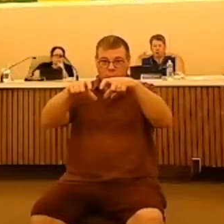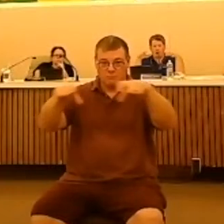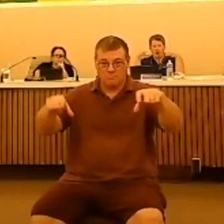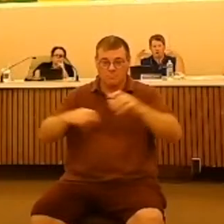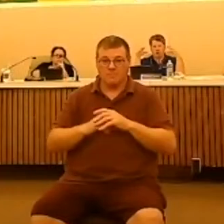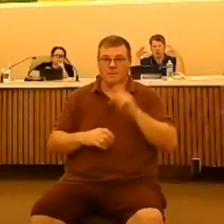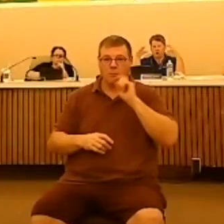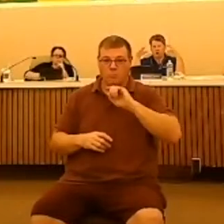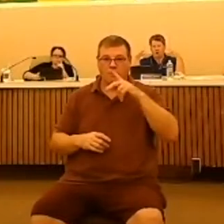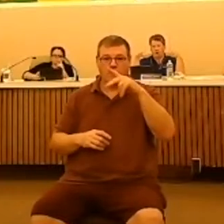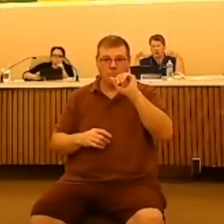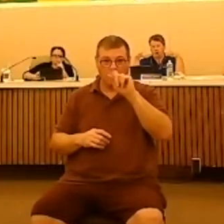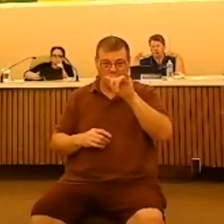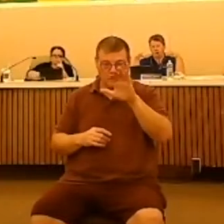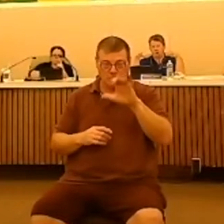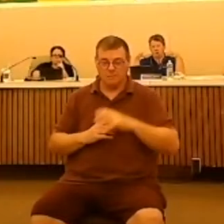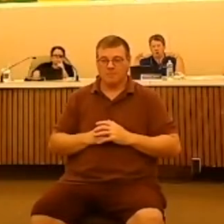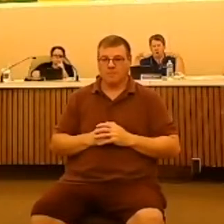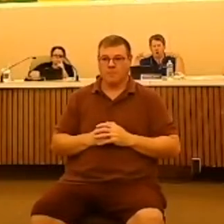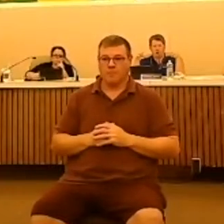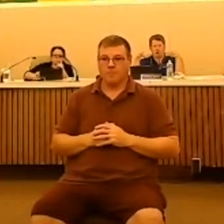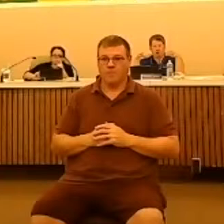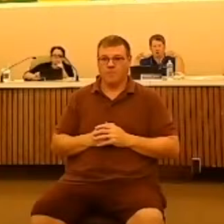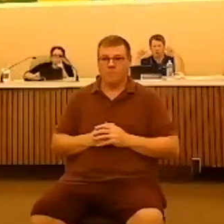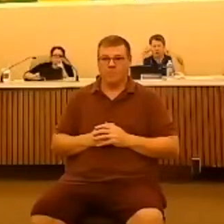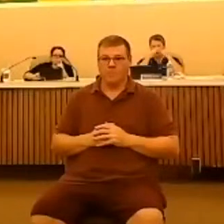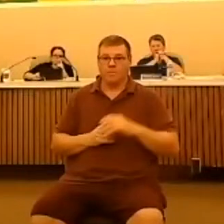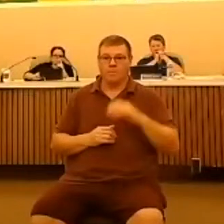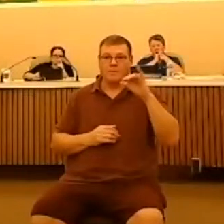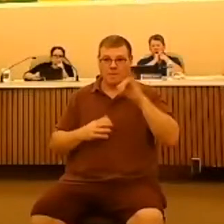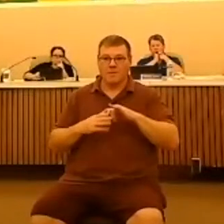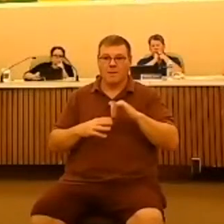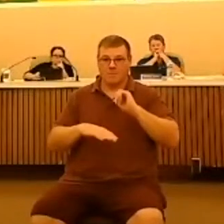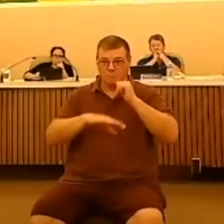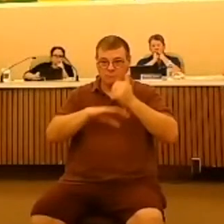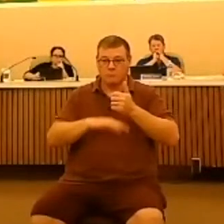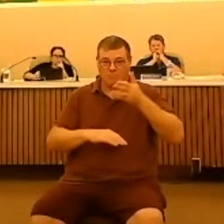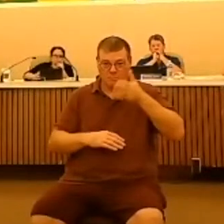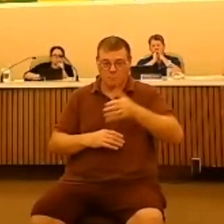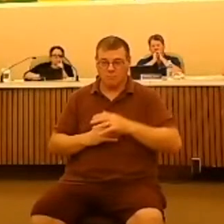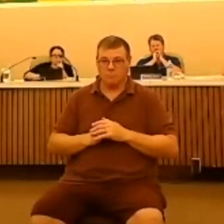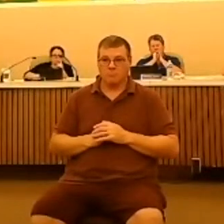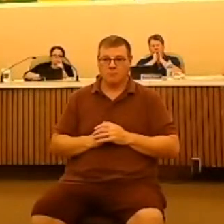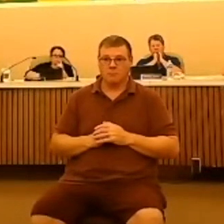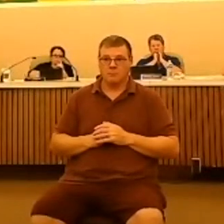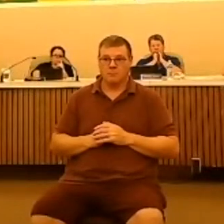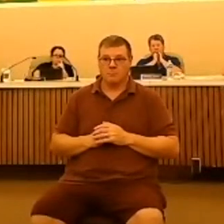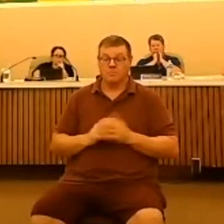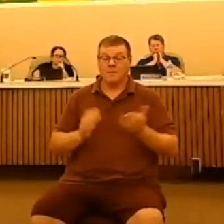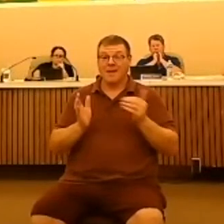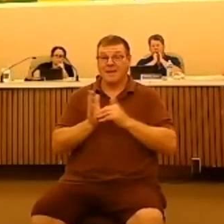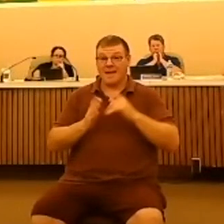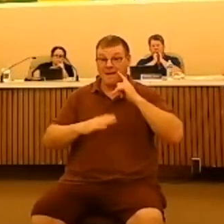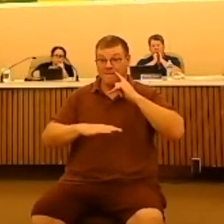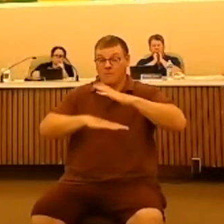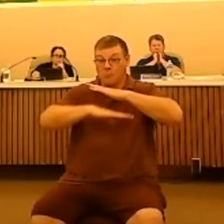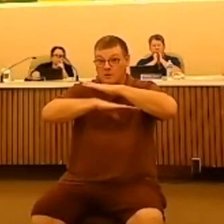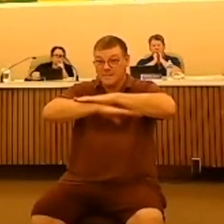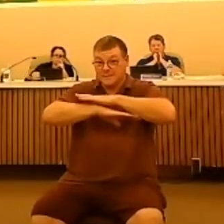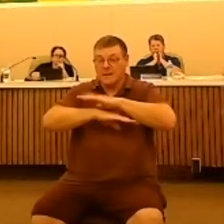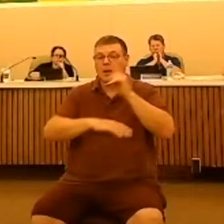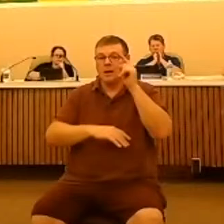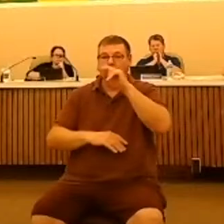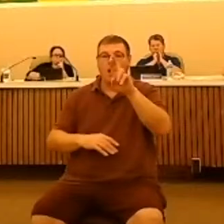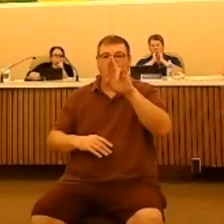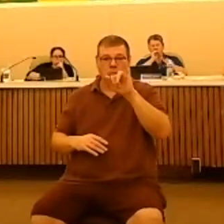rubber and plastic speed bumps that were installed there. Again, for a tabletop one, I would go onto the